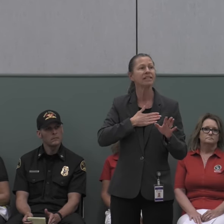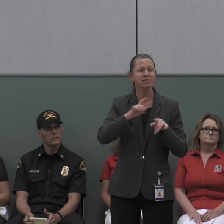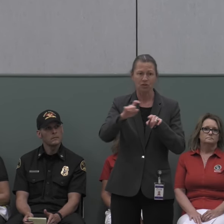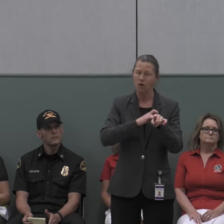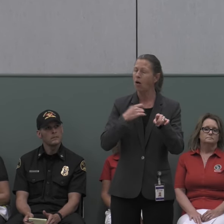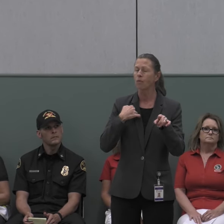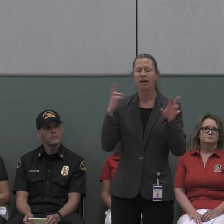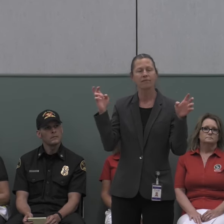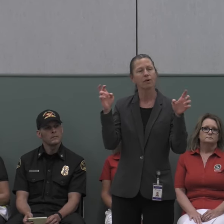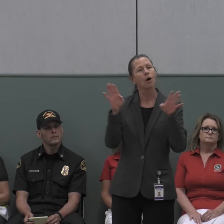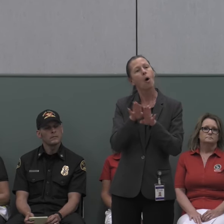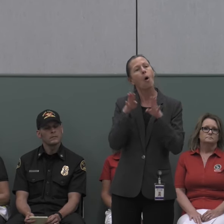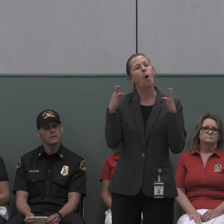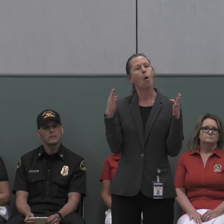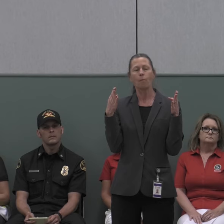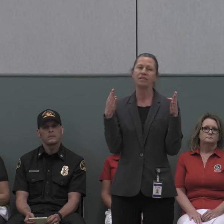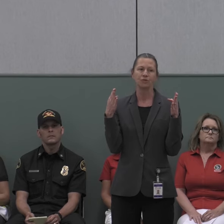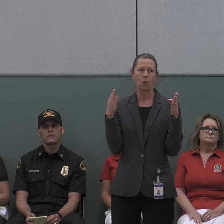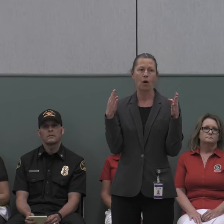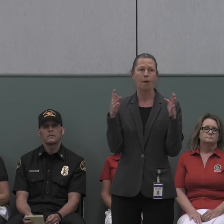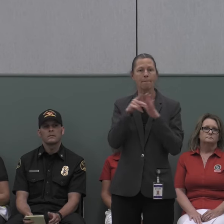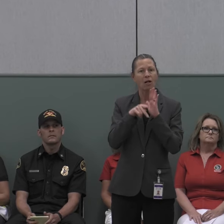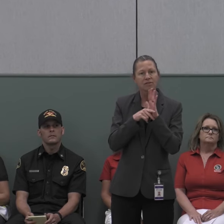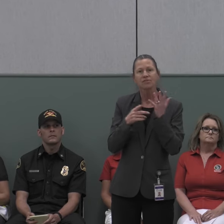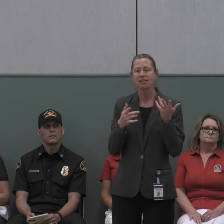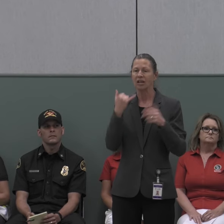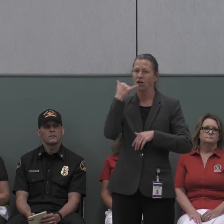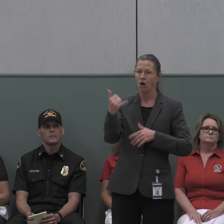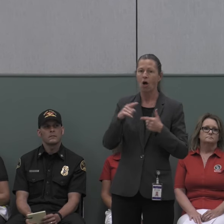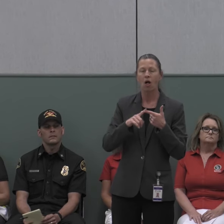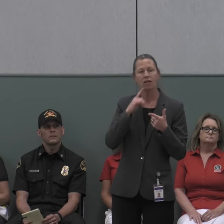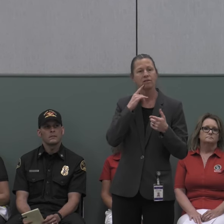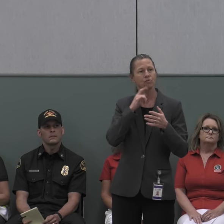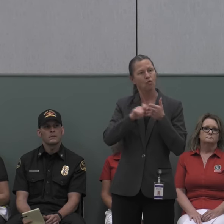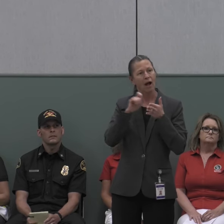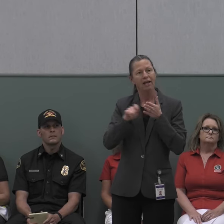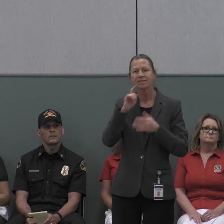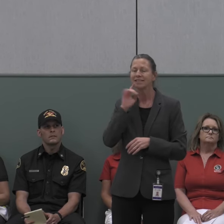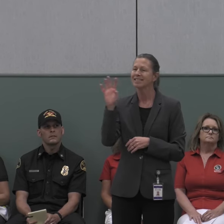policy. Call our office, write, email. Our phone number is